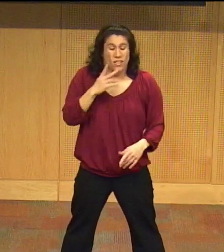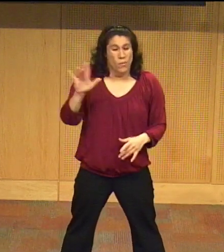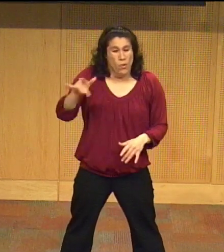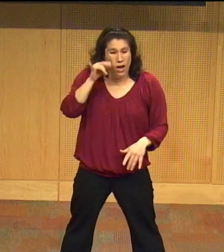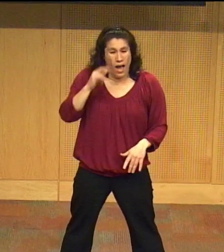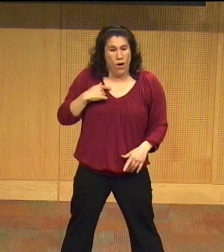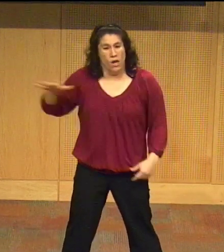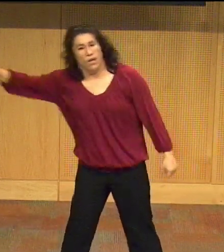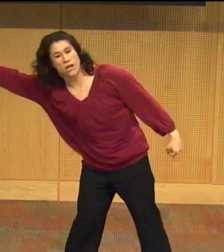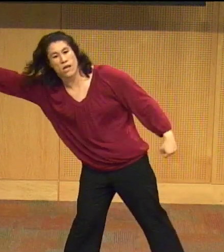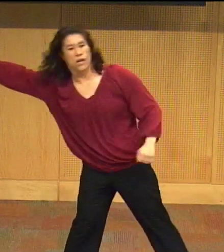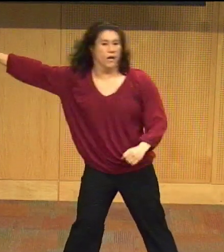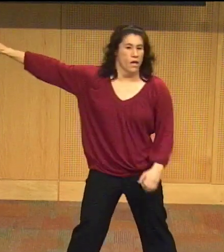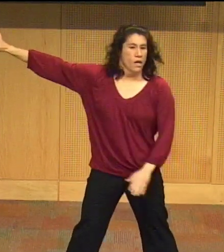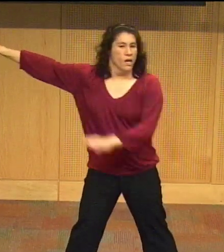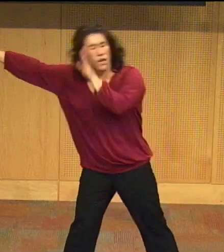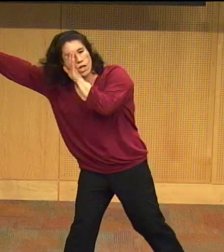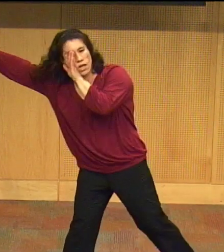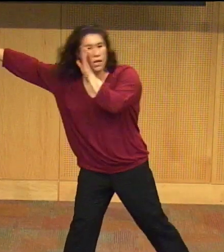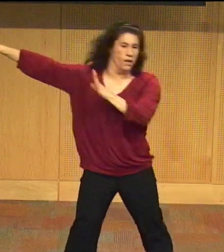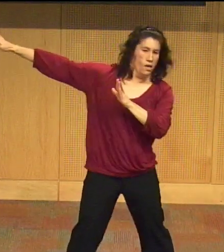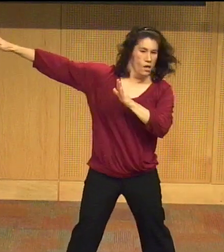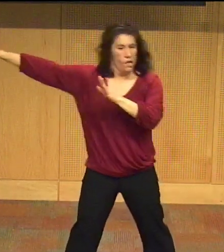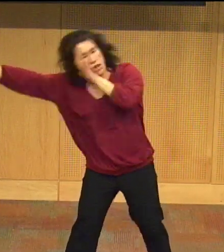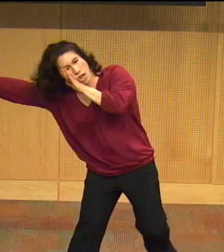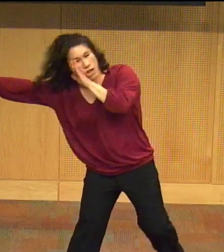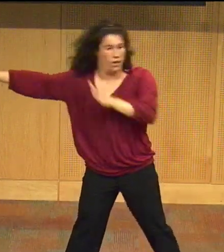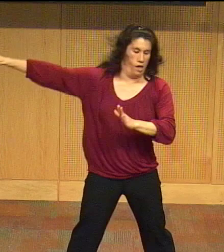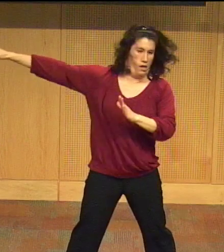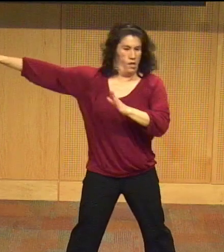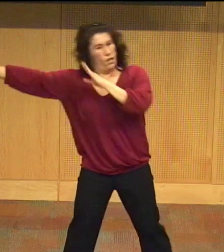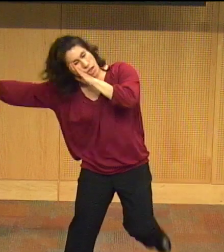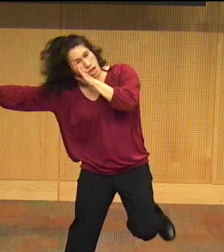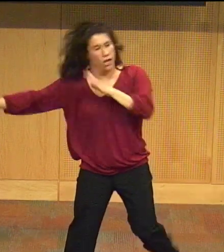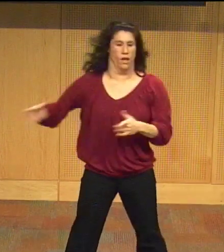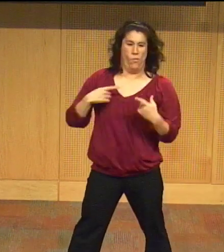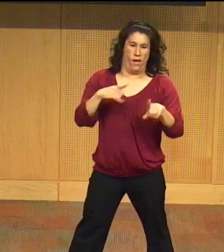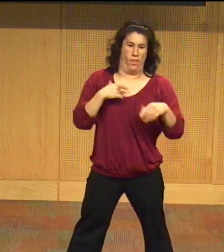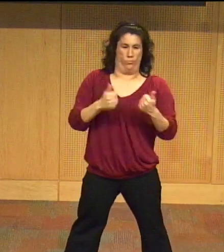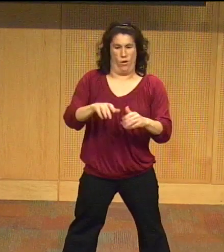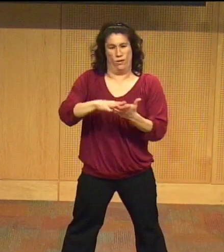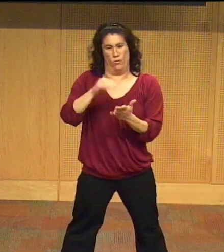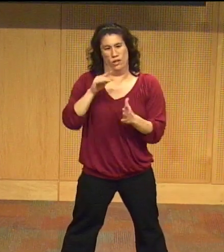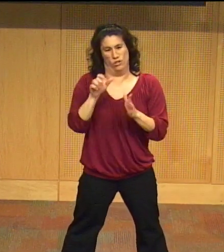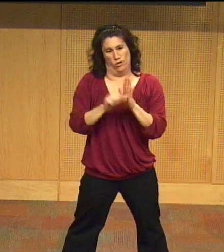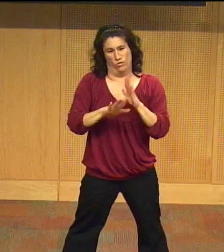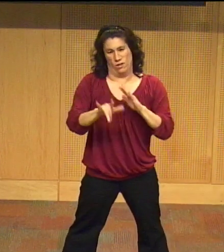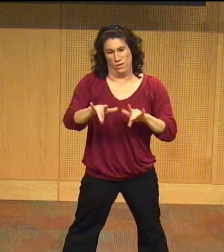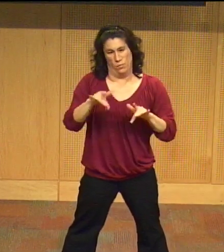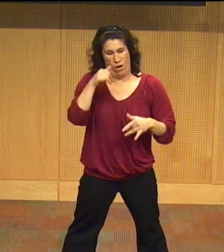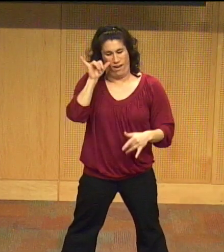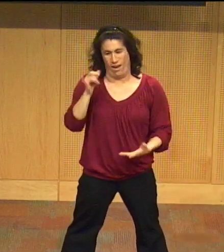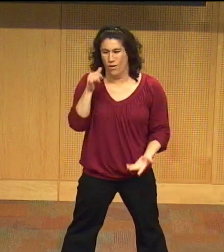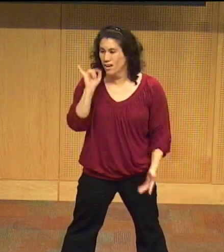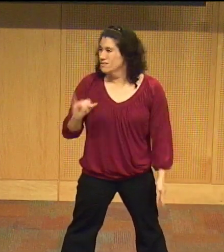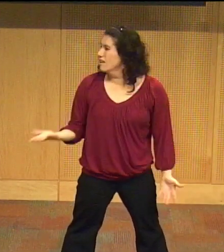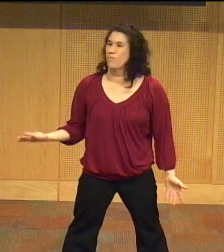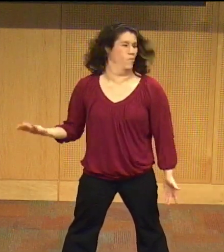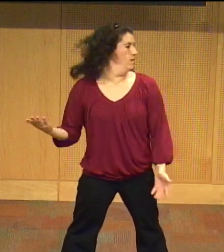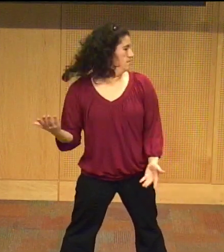the cow without putting my head on the cow because my arm's too short." And there I am trying to reach in the cow, and my head's bonking against the side of the cow's body. Poor